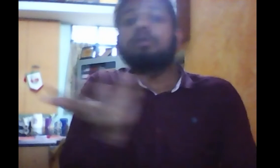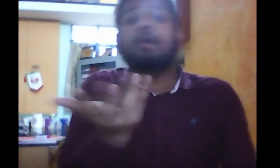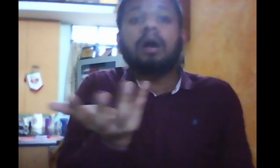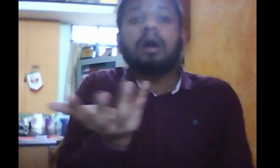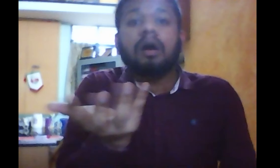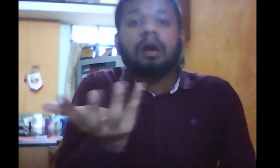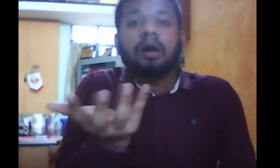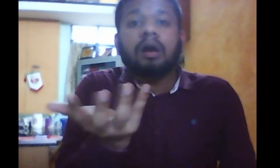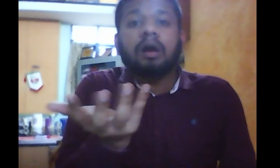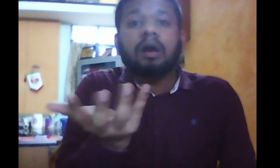Where?